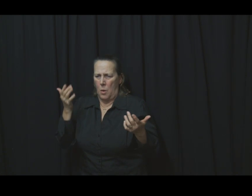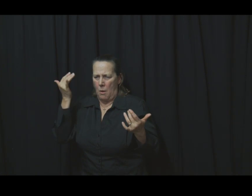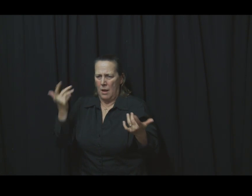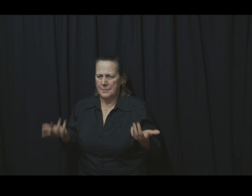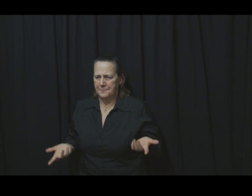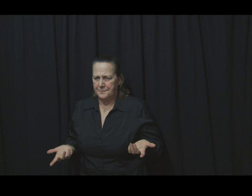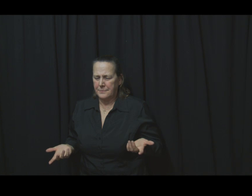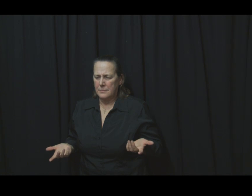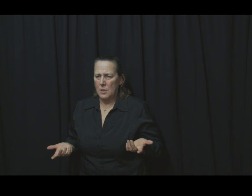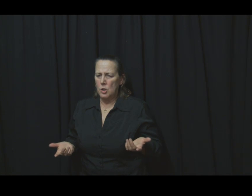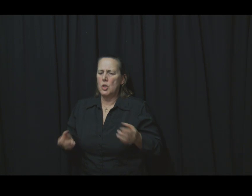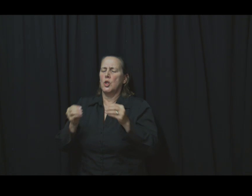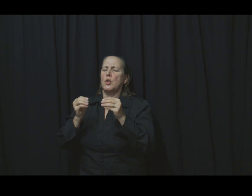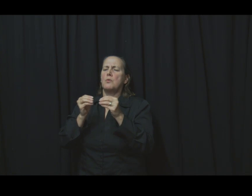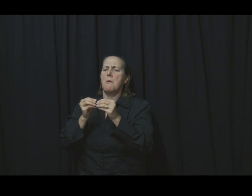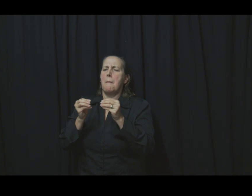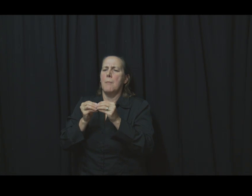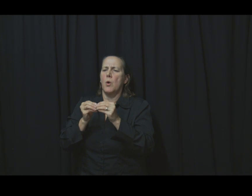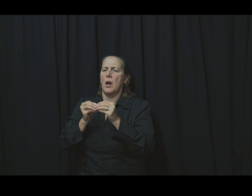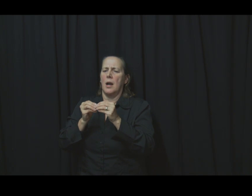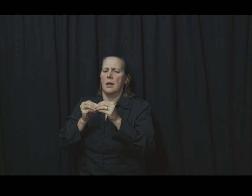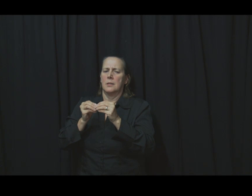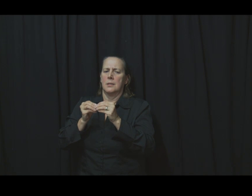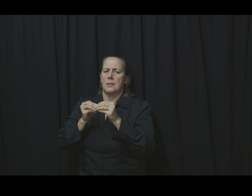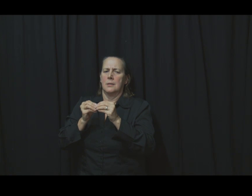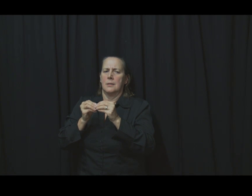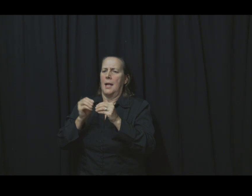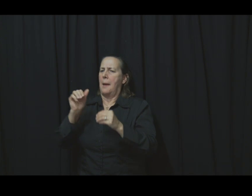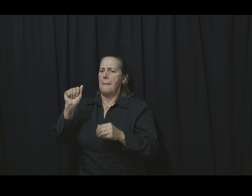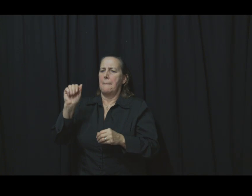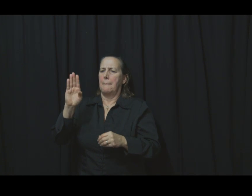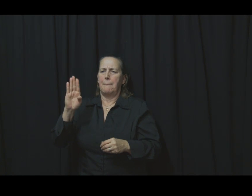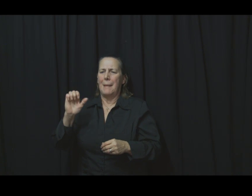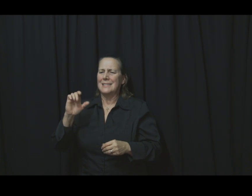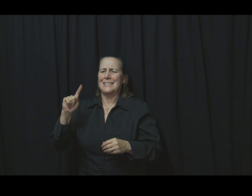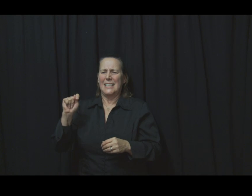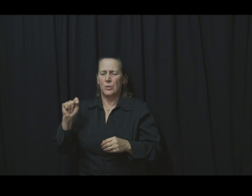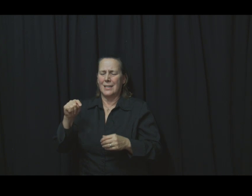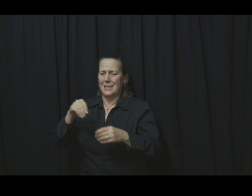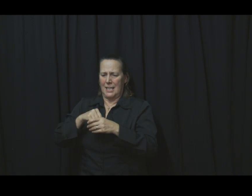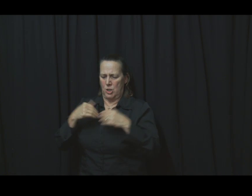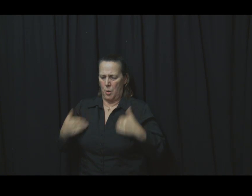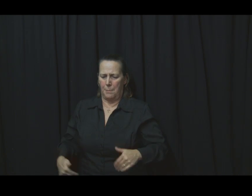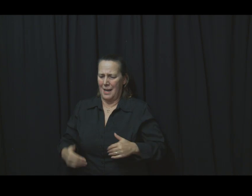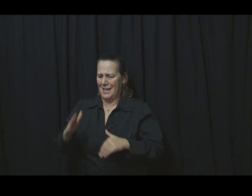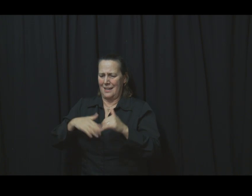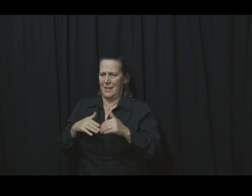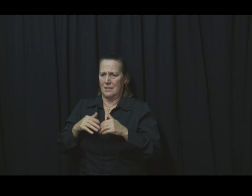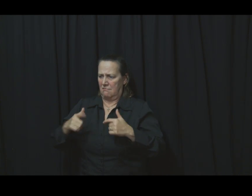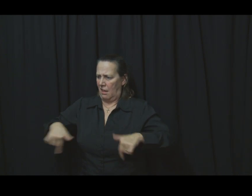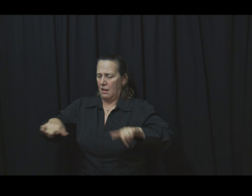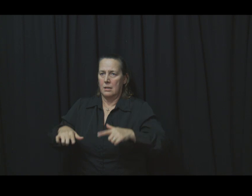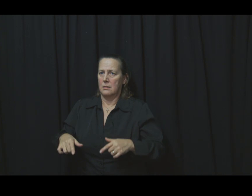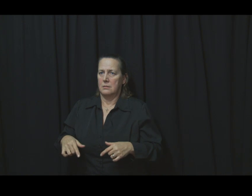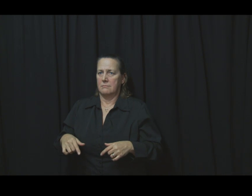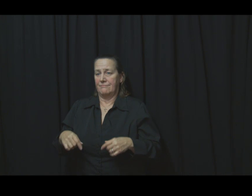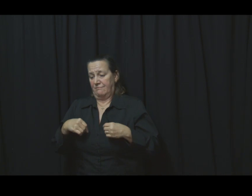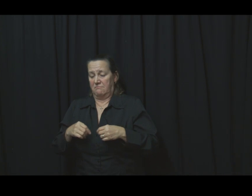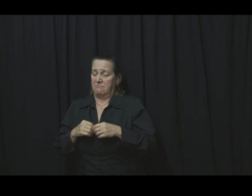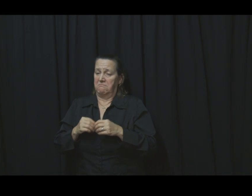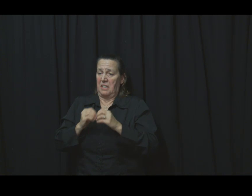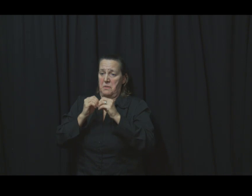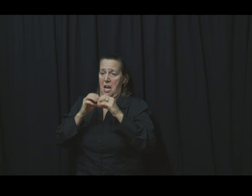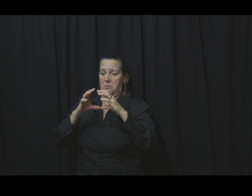bacteria in your tummy right now than there are humans on Earth. And bacteria, they don't bother with that, man. They just like split themselves in half. They